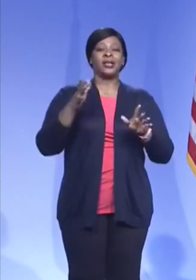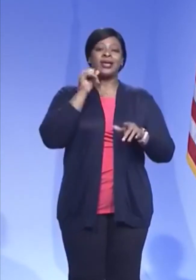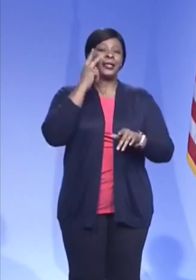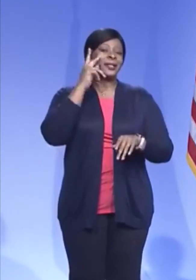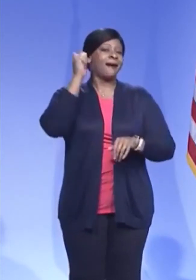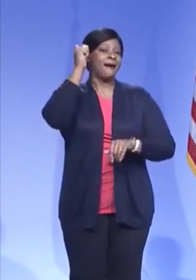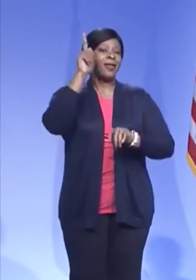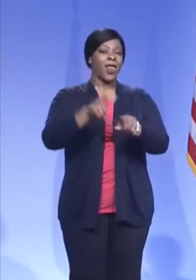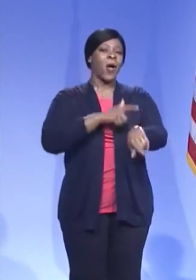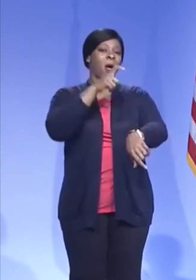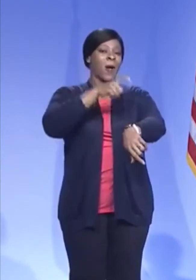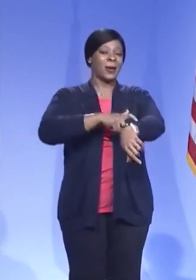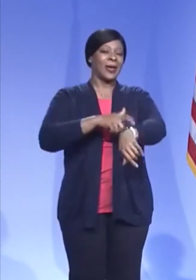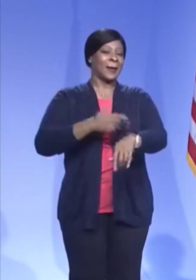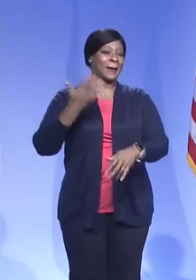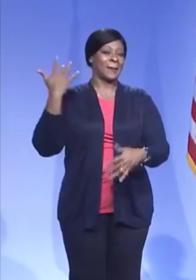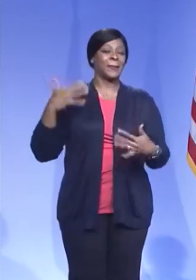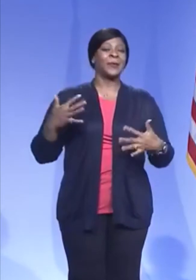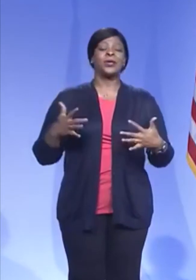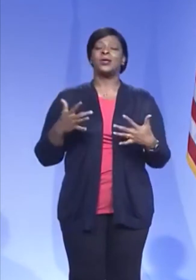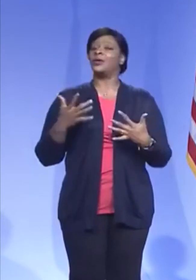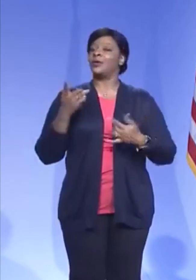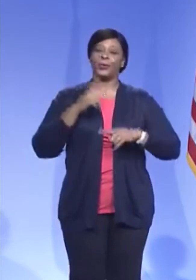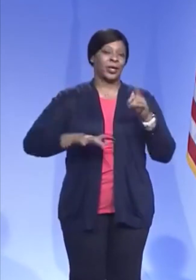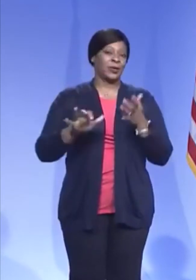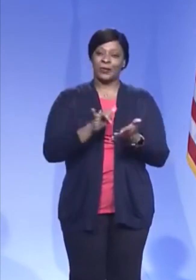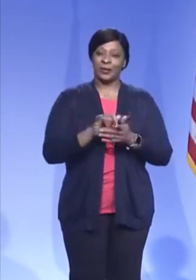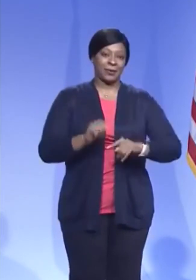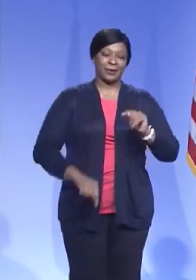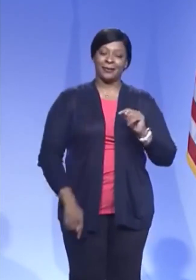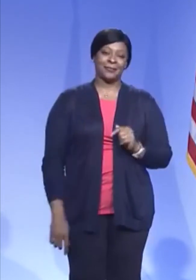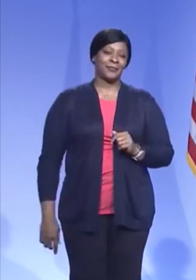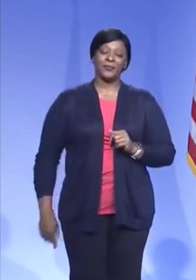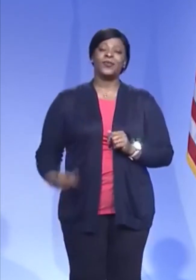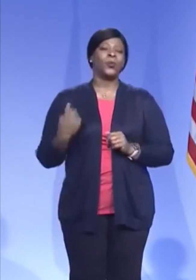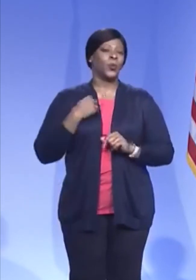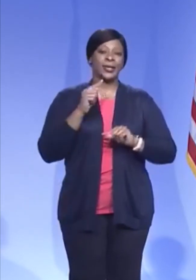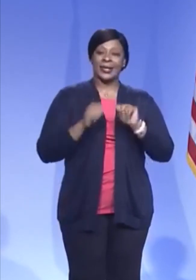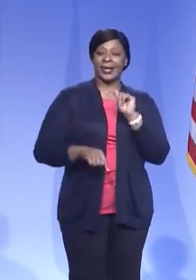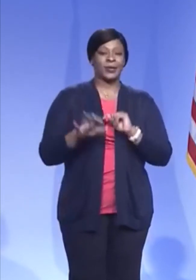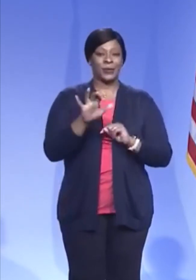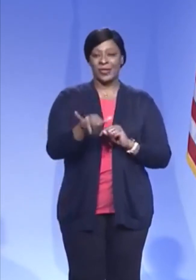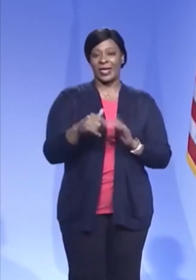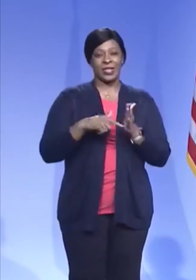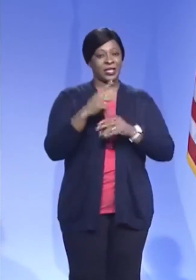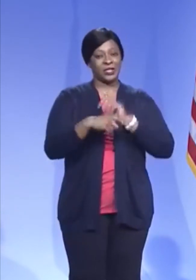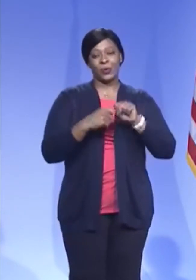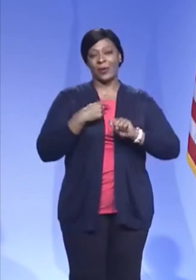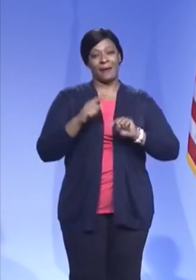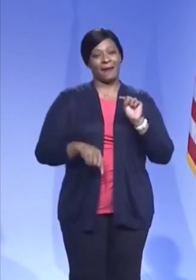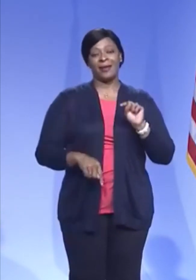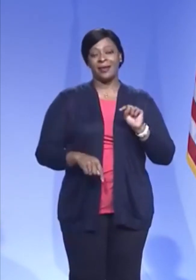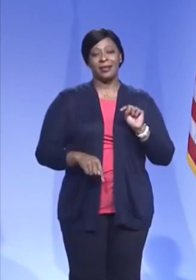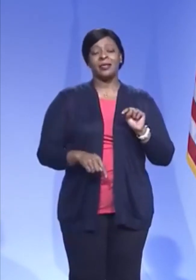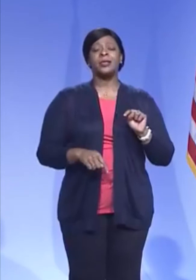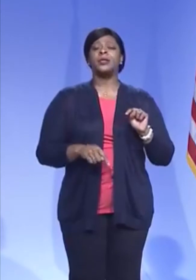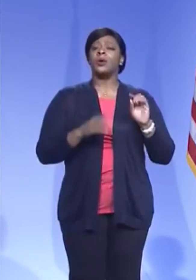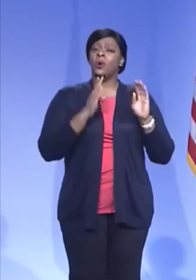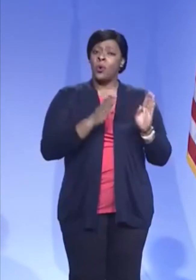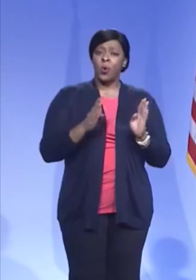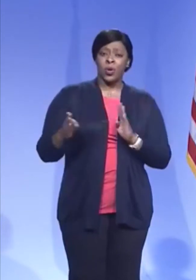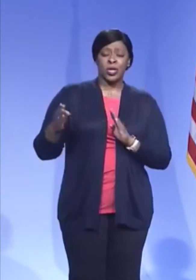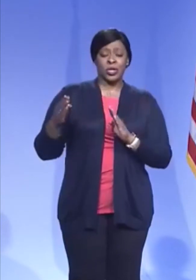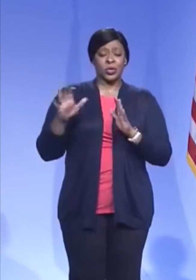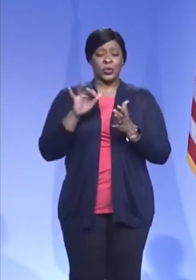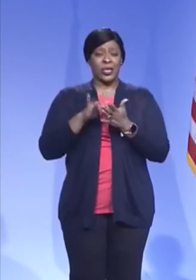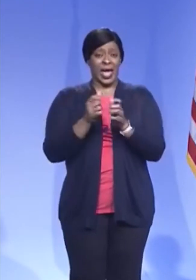But we can't do that. We just can't do that this year. And in order that we can do